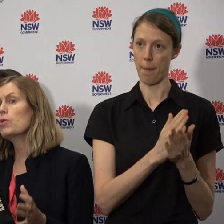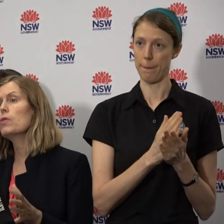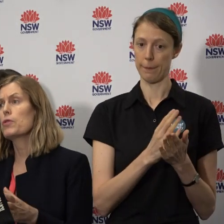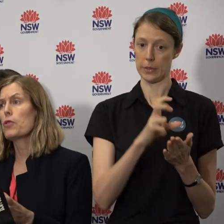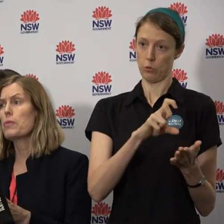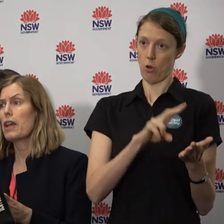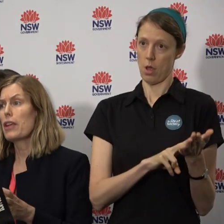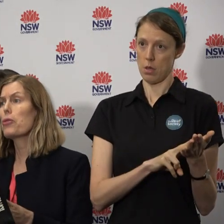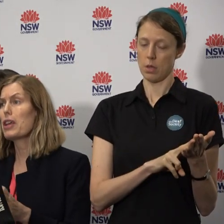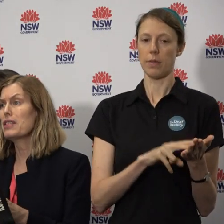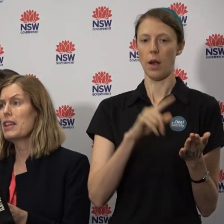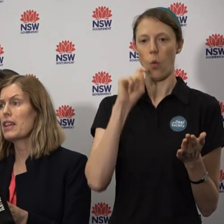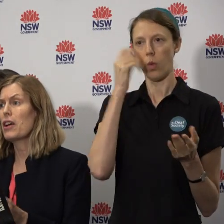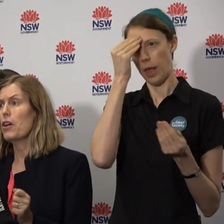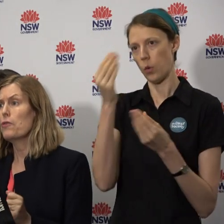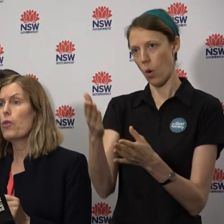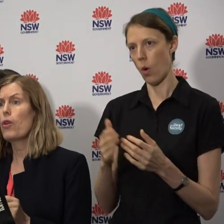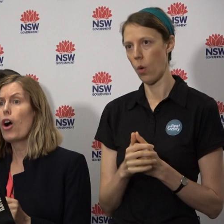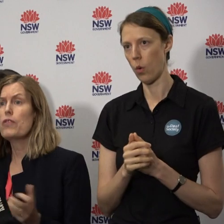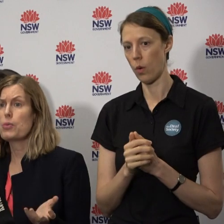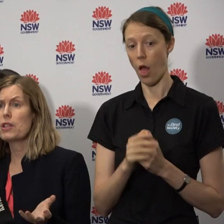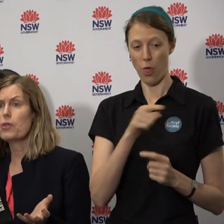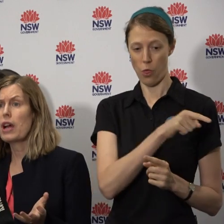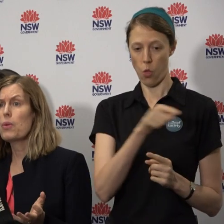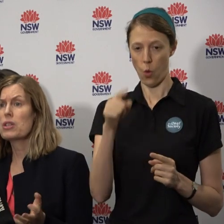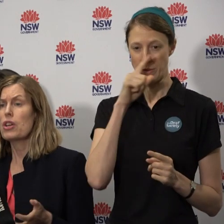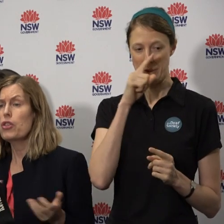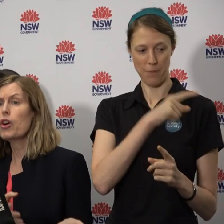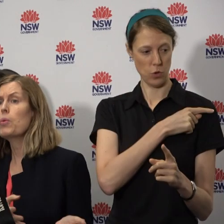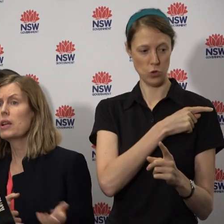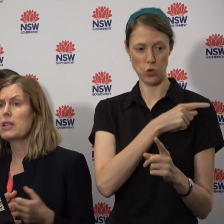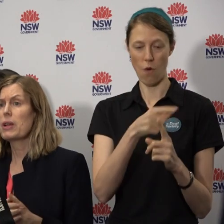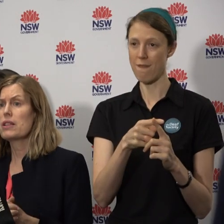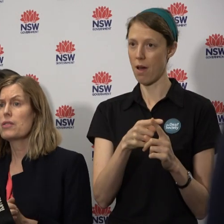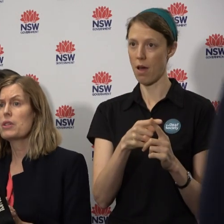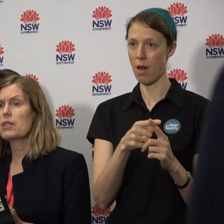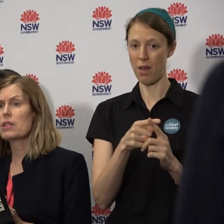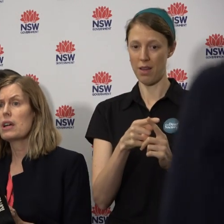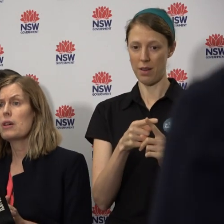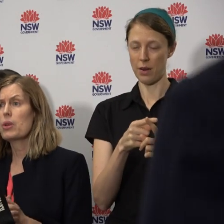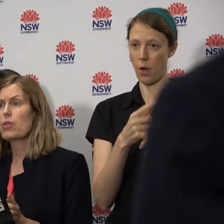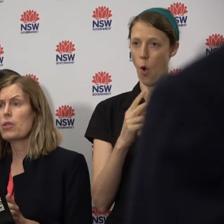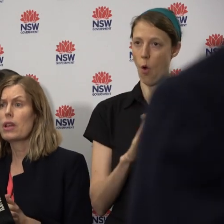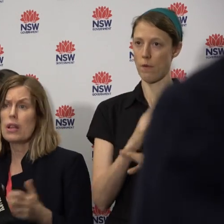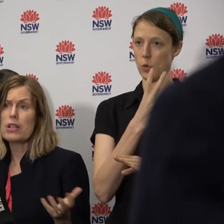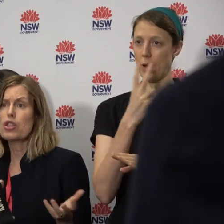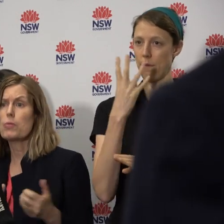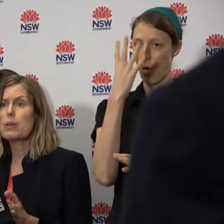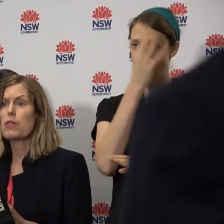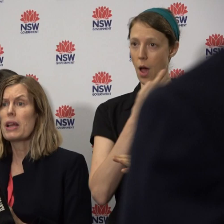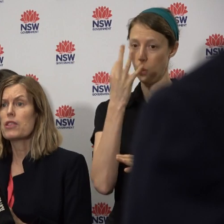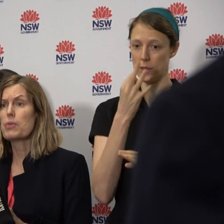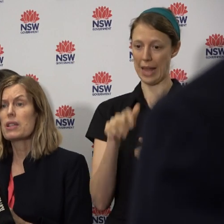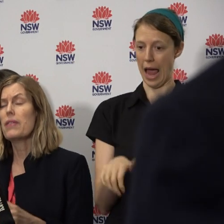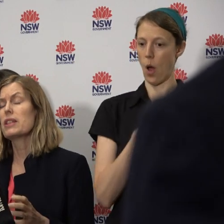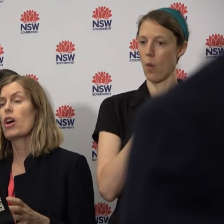been removed from the healthcare setting for over 24 hours, no one is placed at risk, additional people